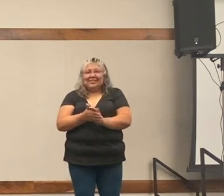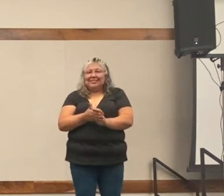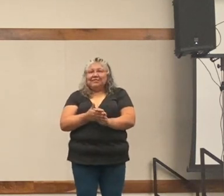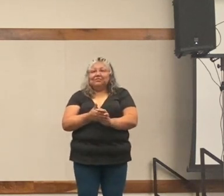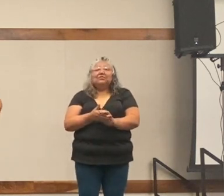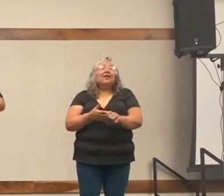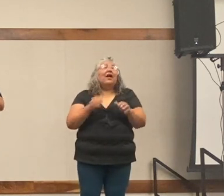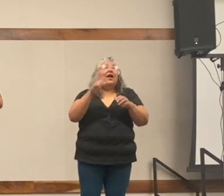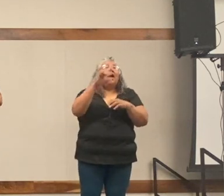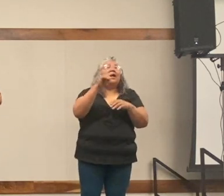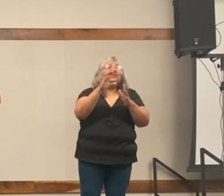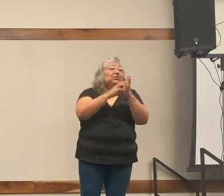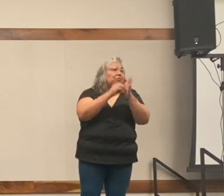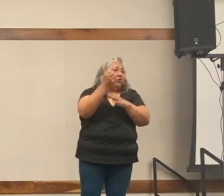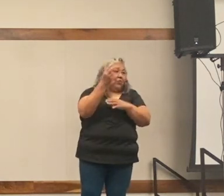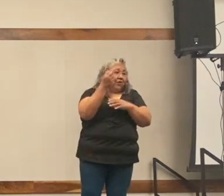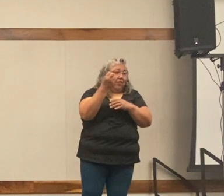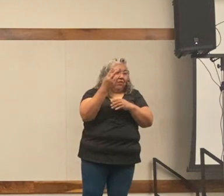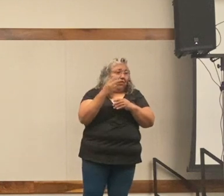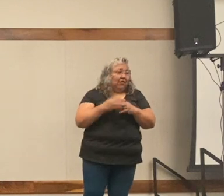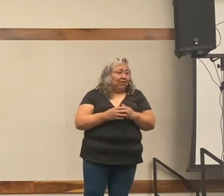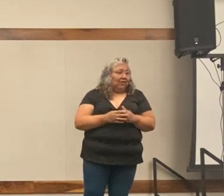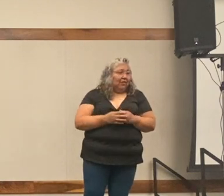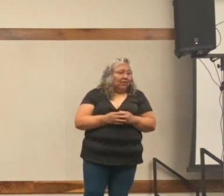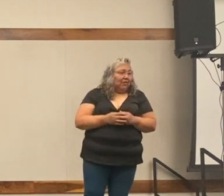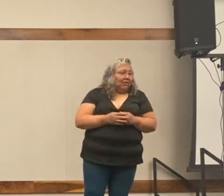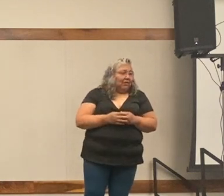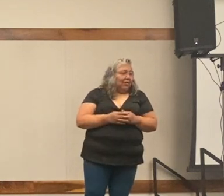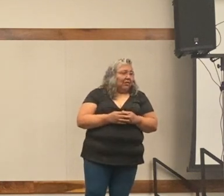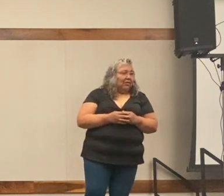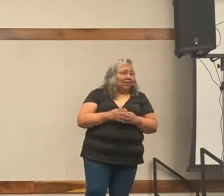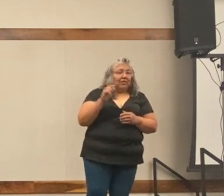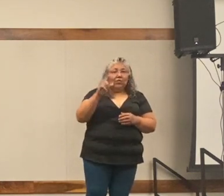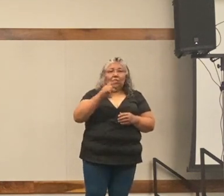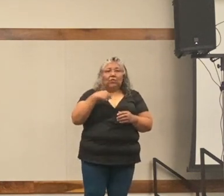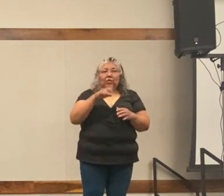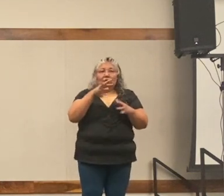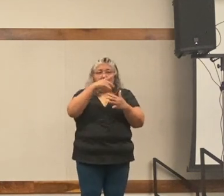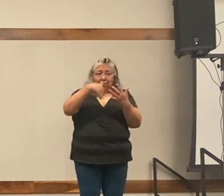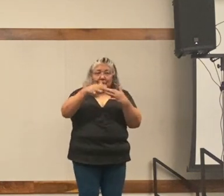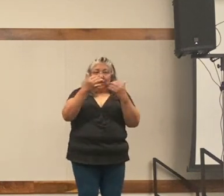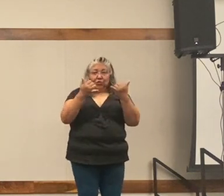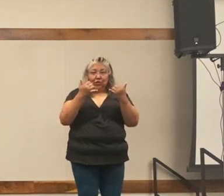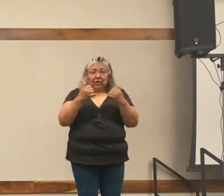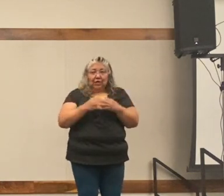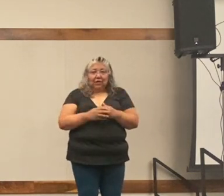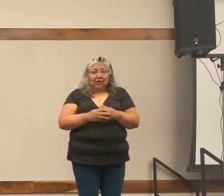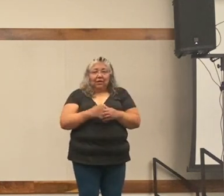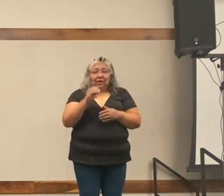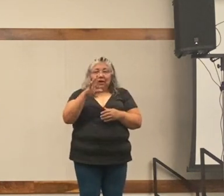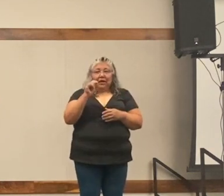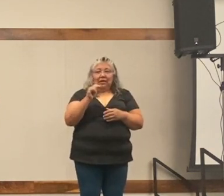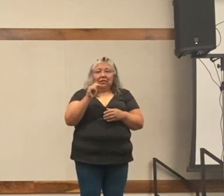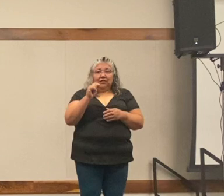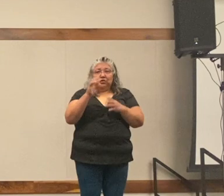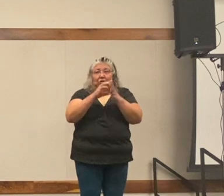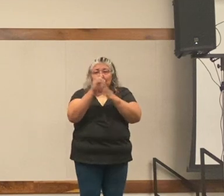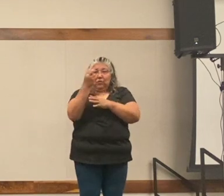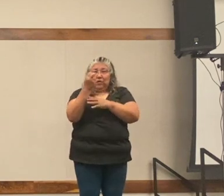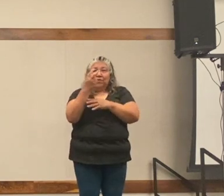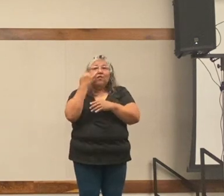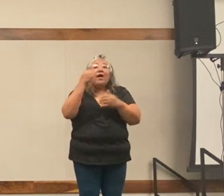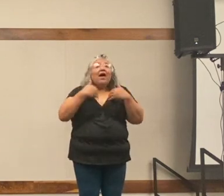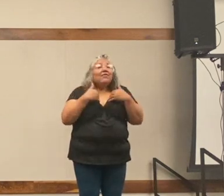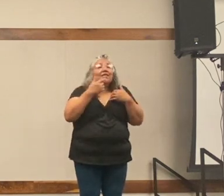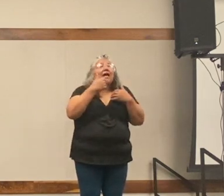So Acts chapter 12, that's where we're going to be today. Acts chapter 12. If you've got it,